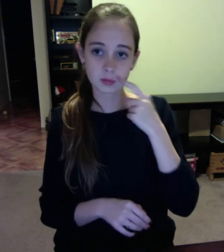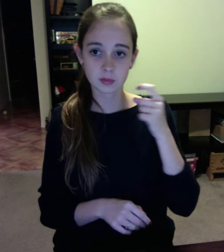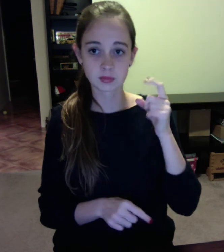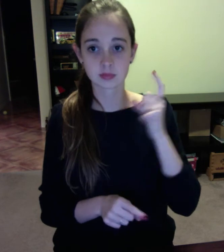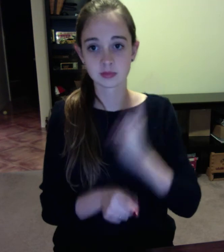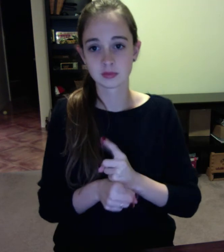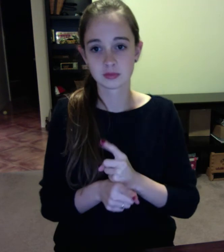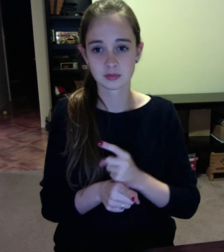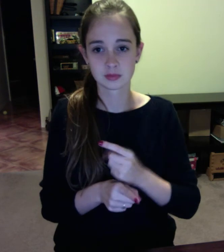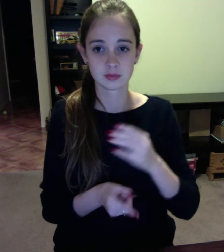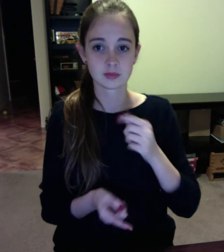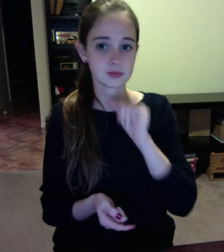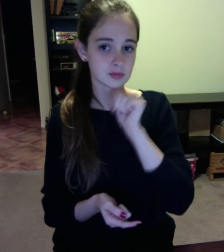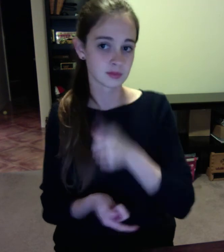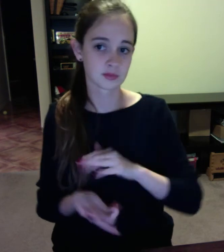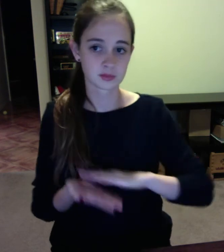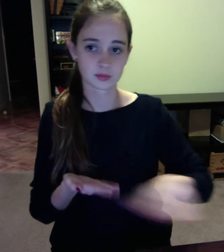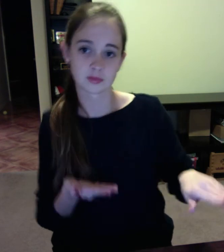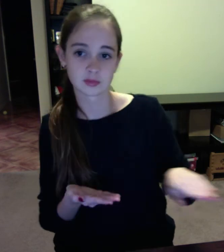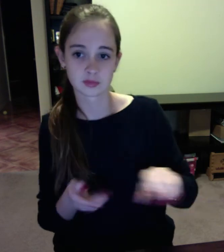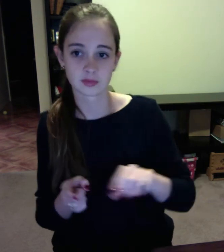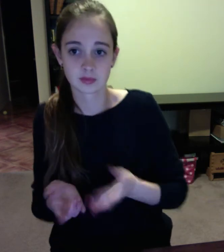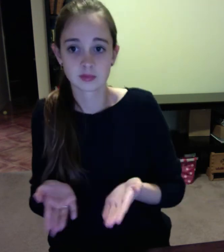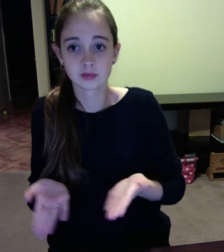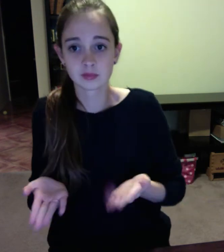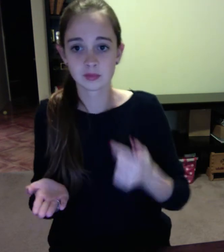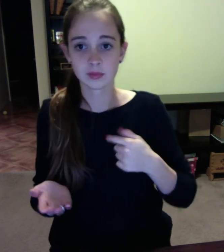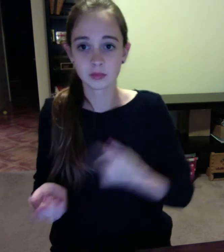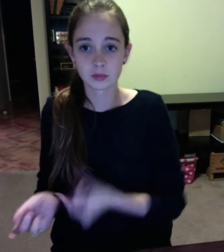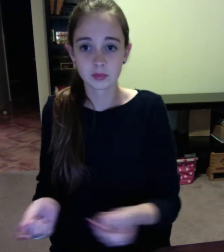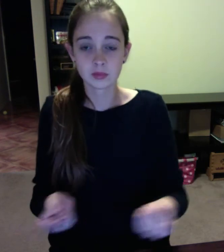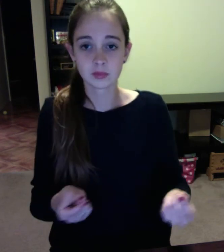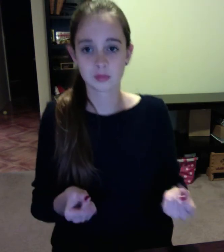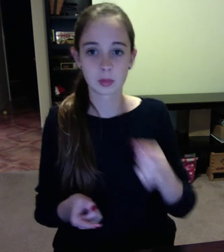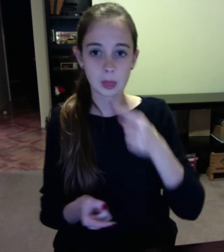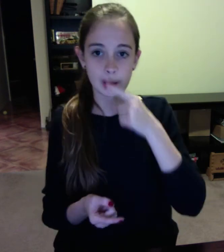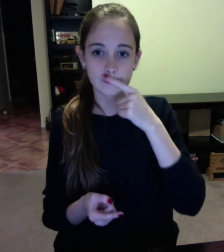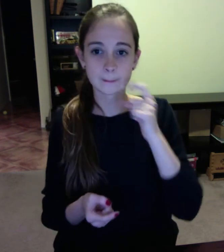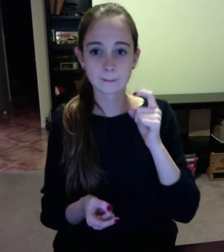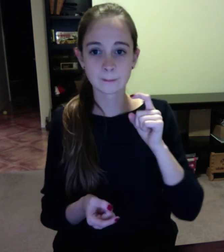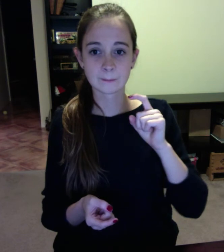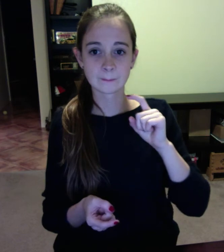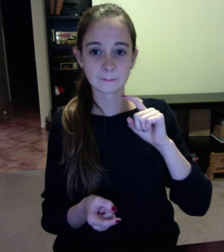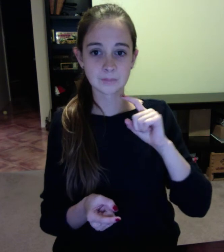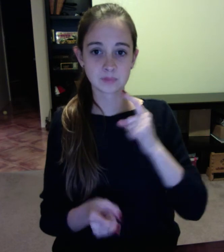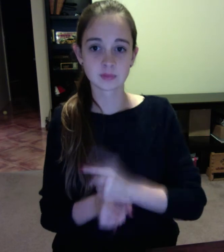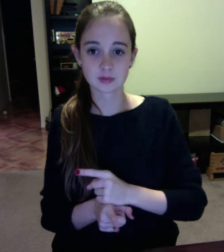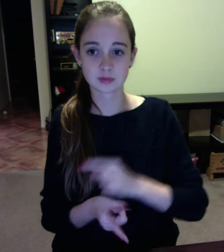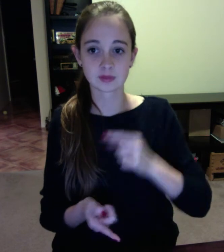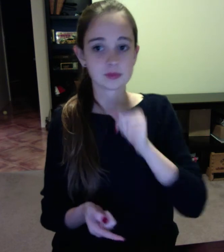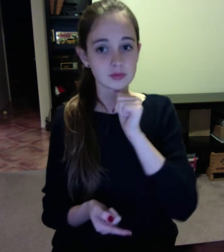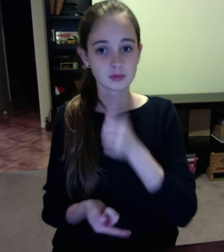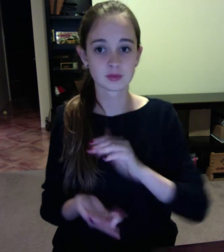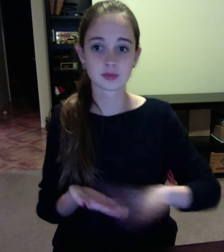thought. I do everything they tell me to do around the house and more. They never give me a kind